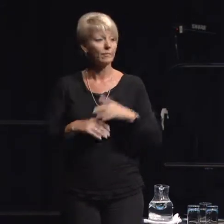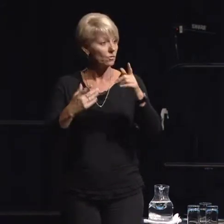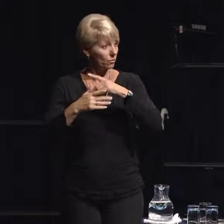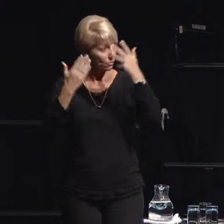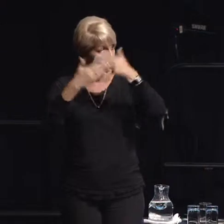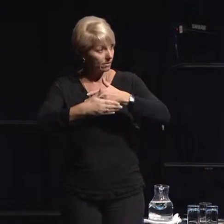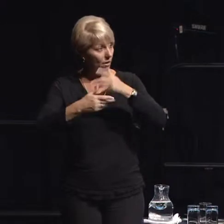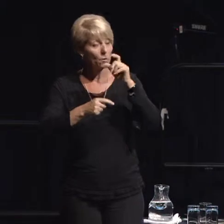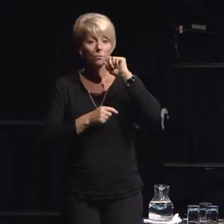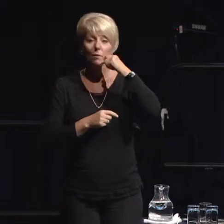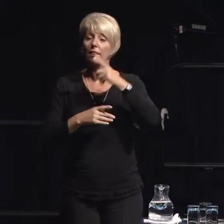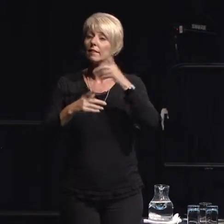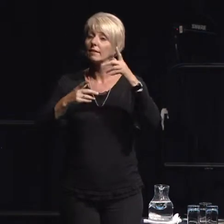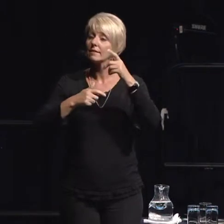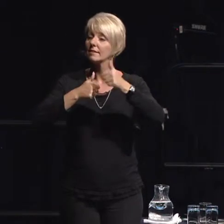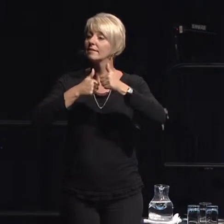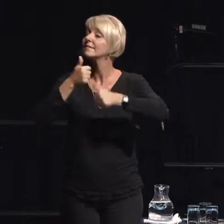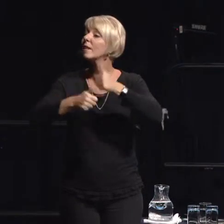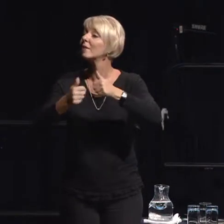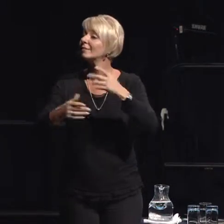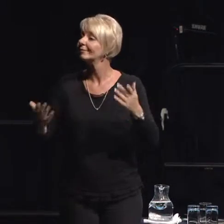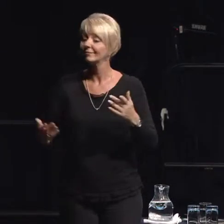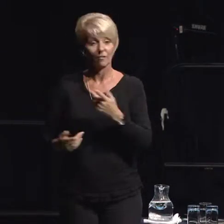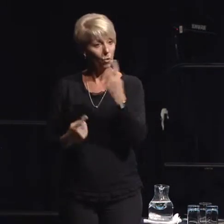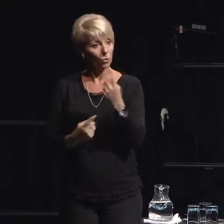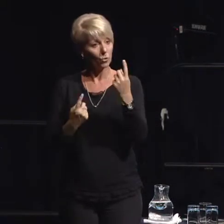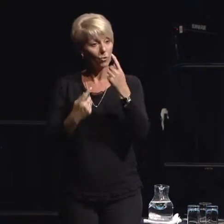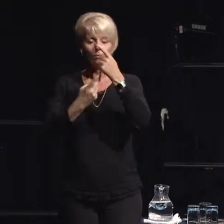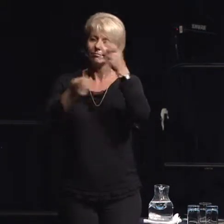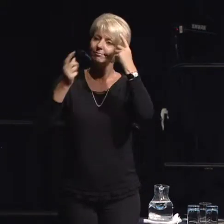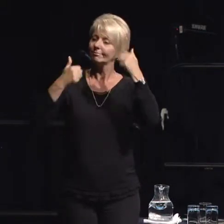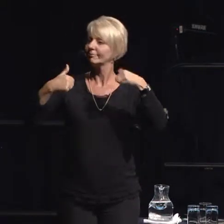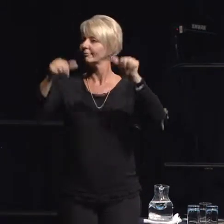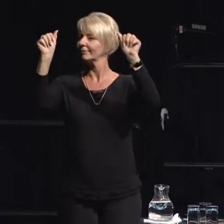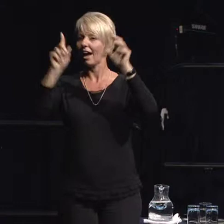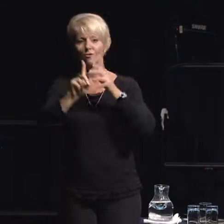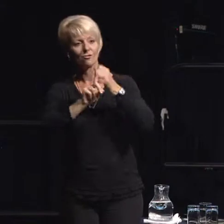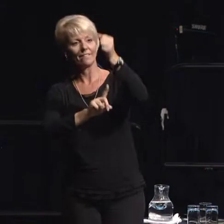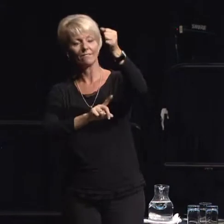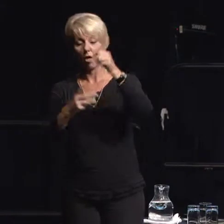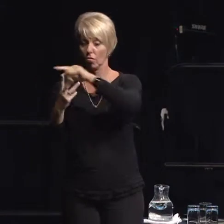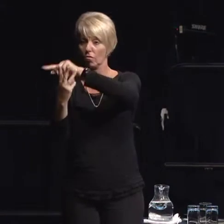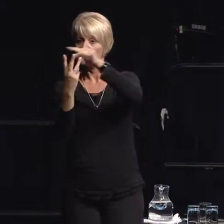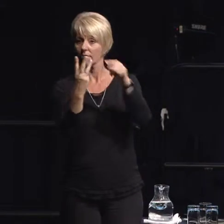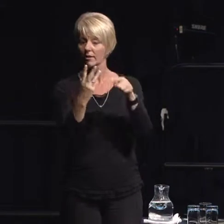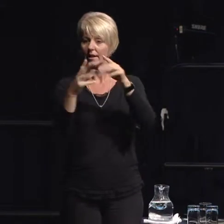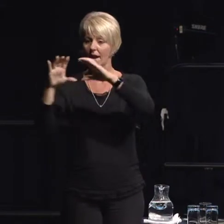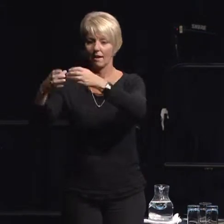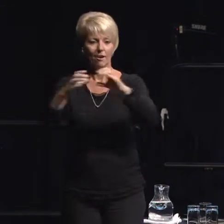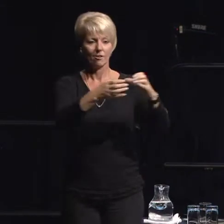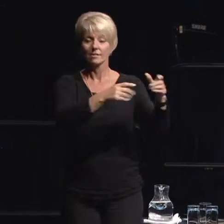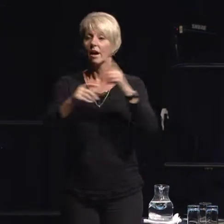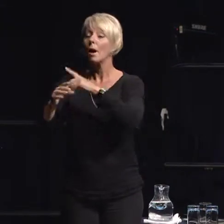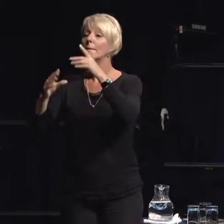Tonight, we celebrate the achievements of graduates who've completed qualifications across our three faculty areas: Business and